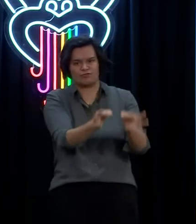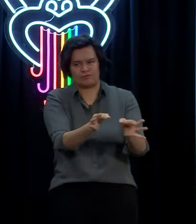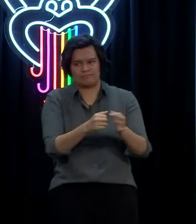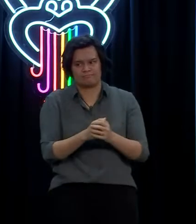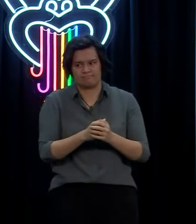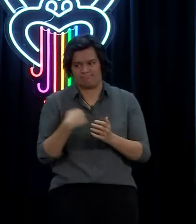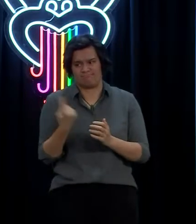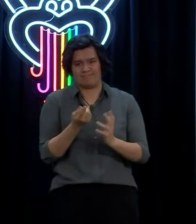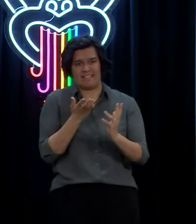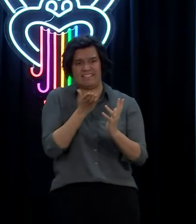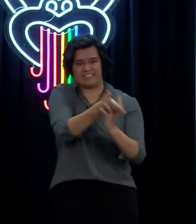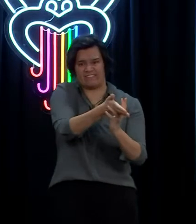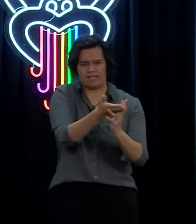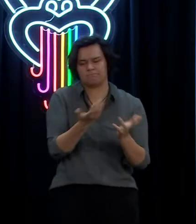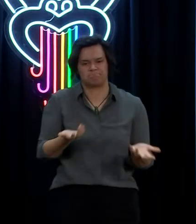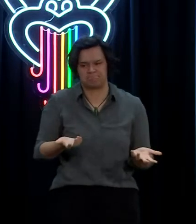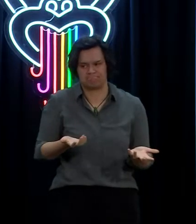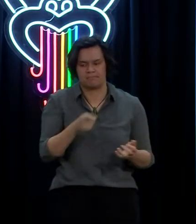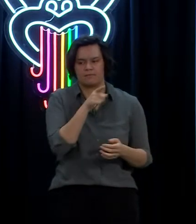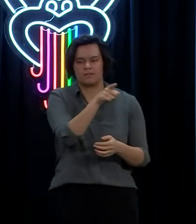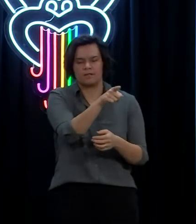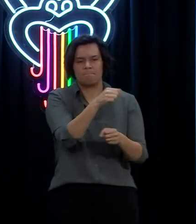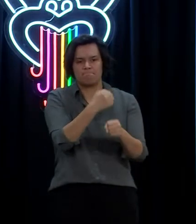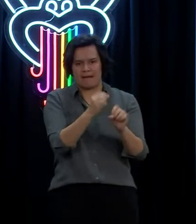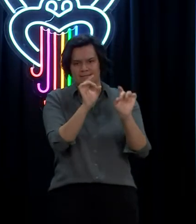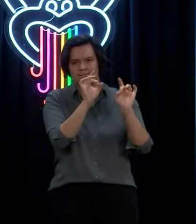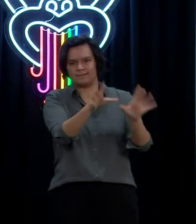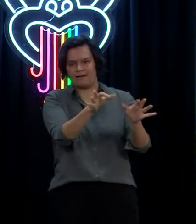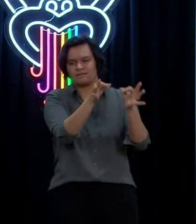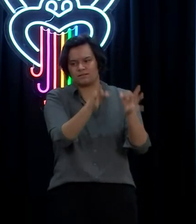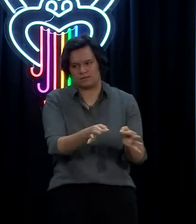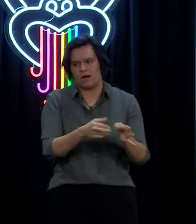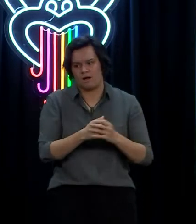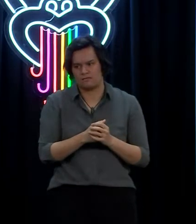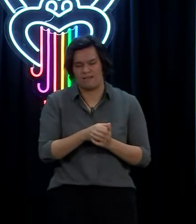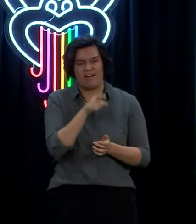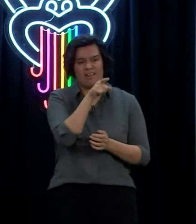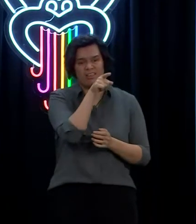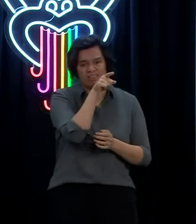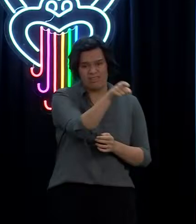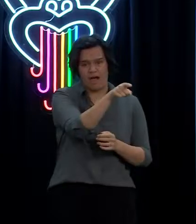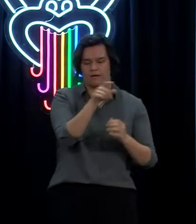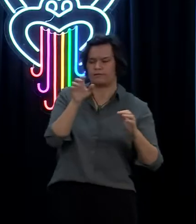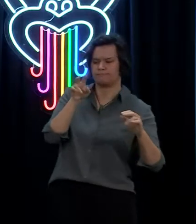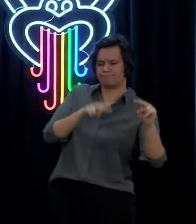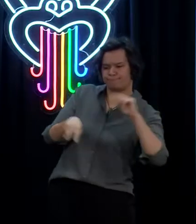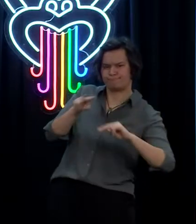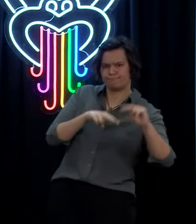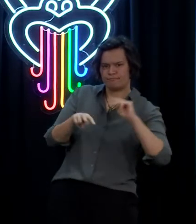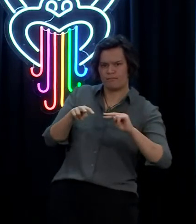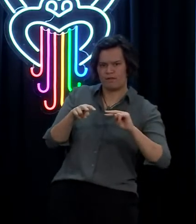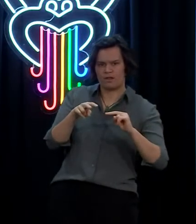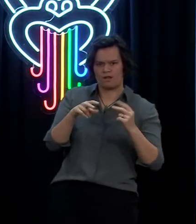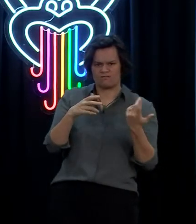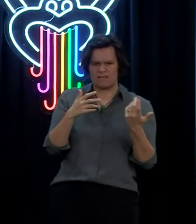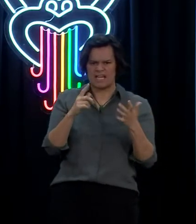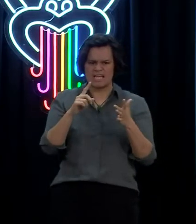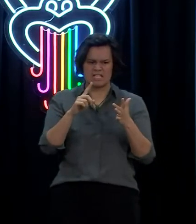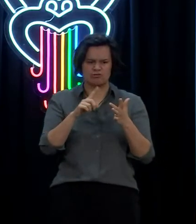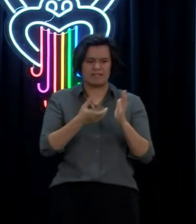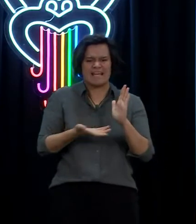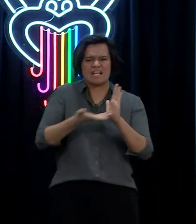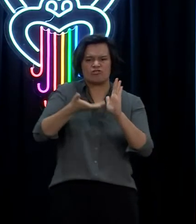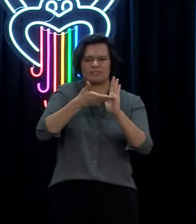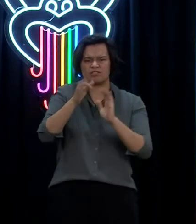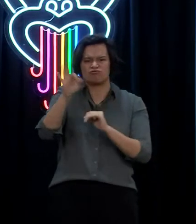interfere in those. They make their judgments built on, their assessment of the interest rate environment that they're in. Clearly,